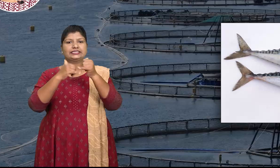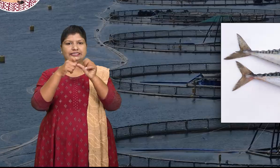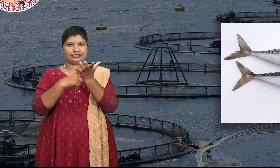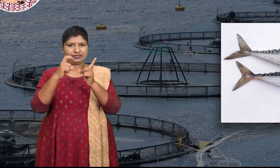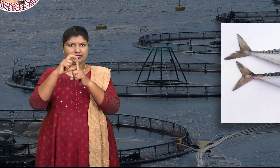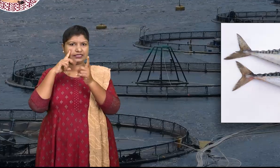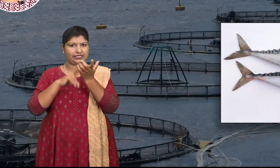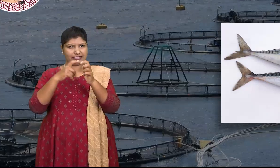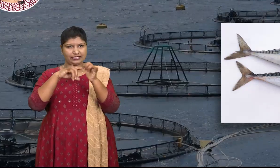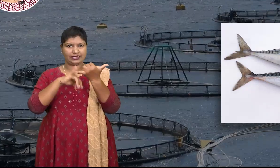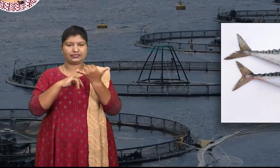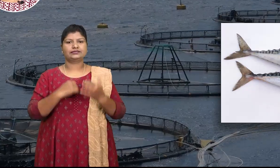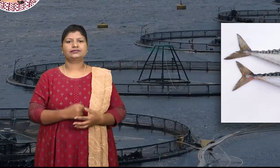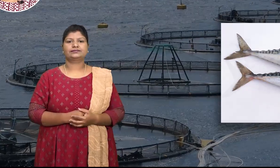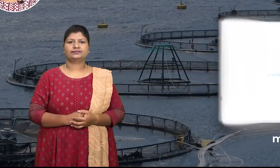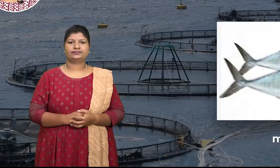Sardines,